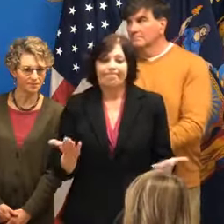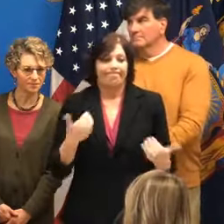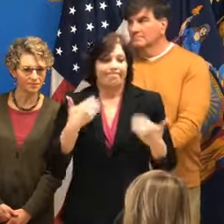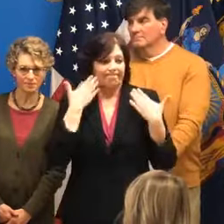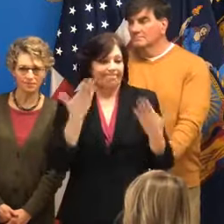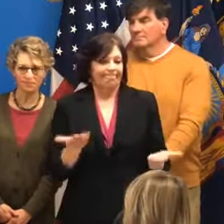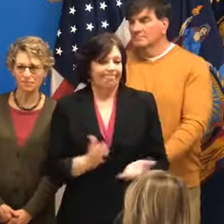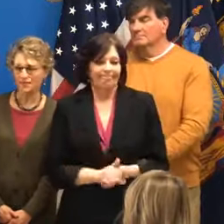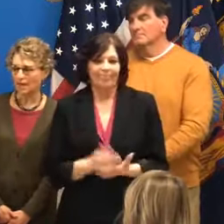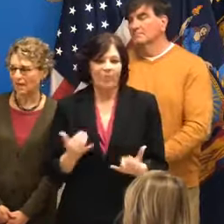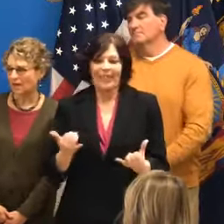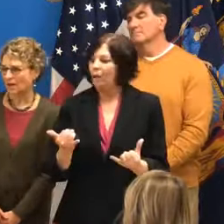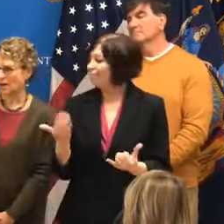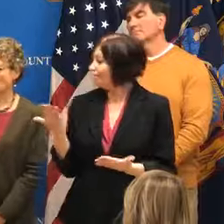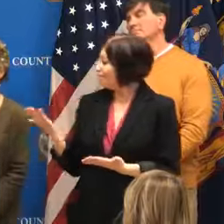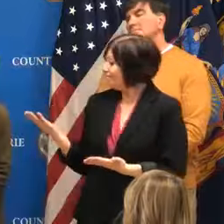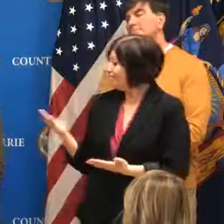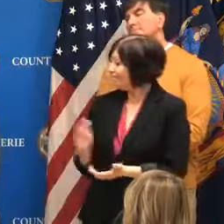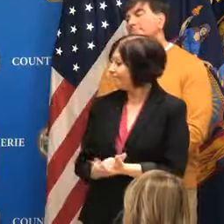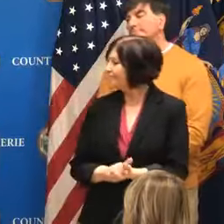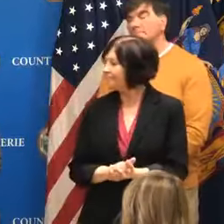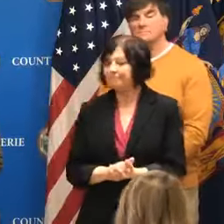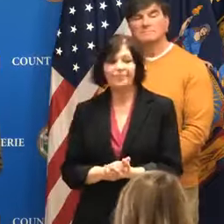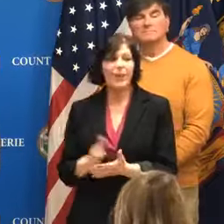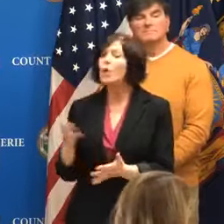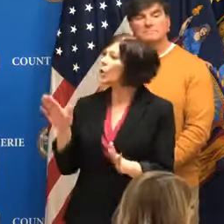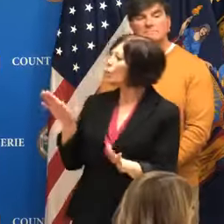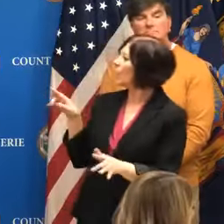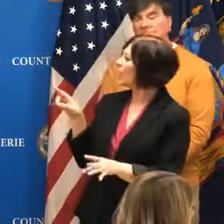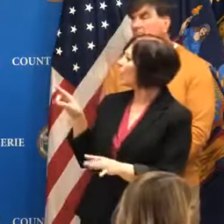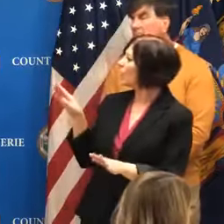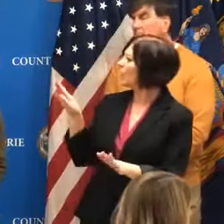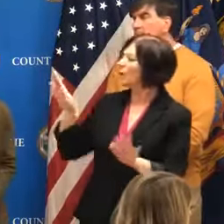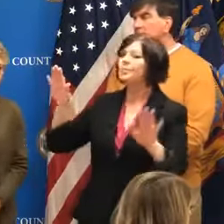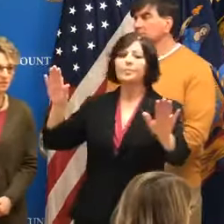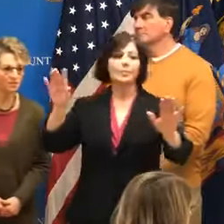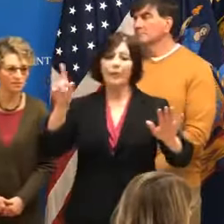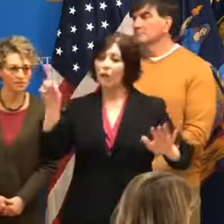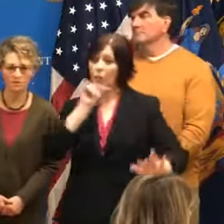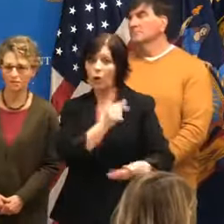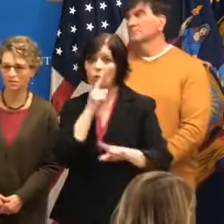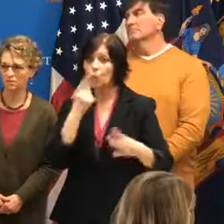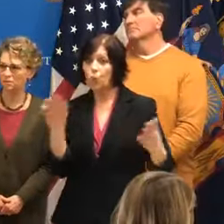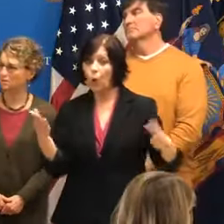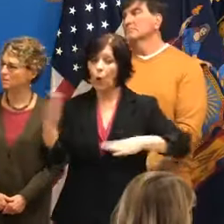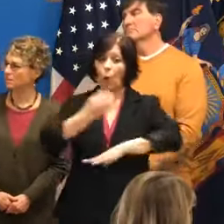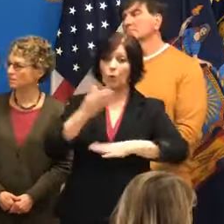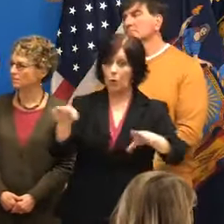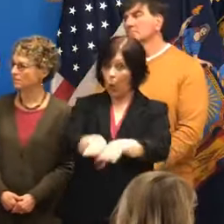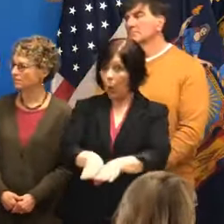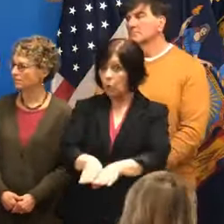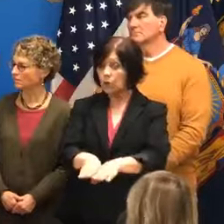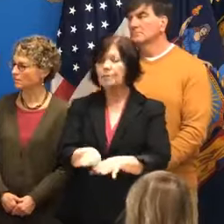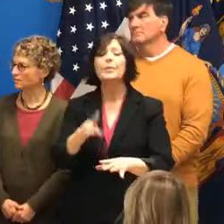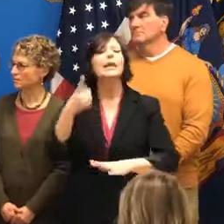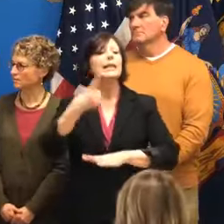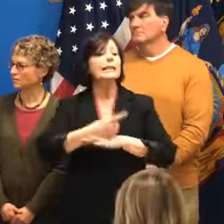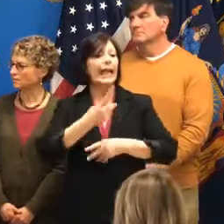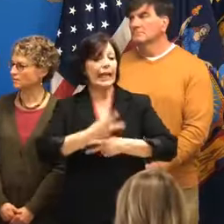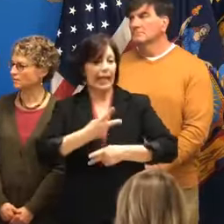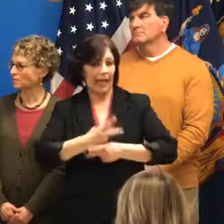head. Doc, do you have any information? Are Yeah. you Daycare- authorized to close them? Daycares